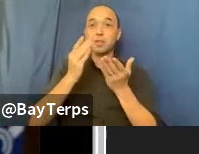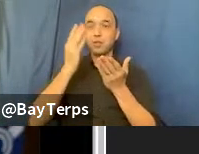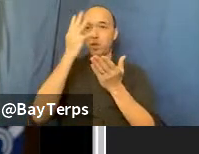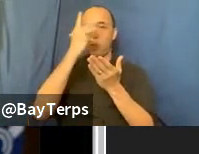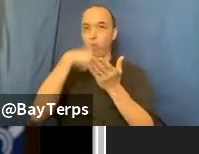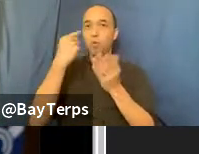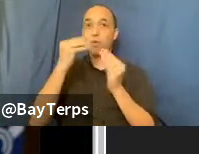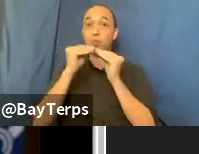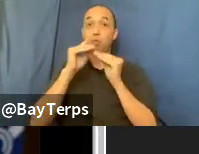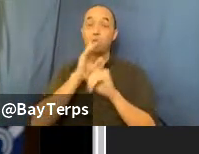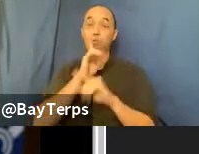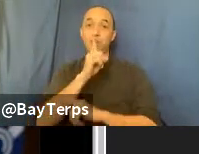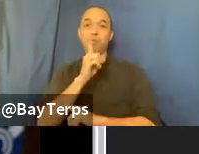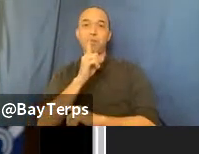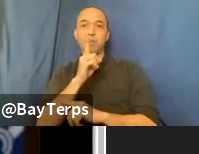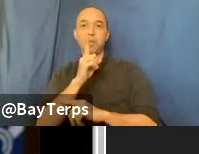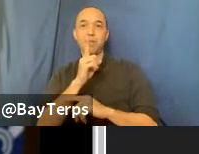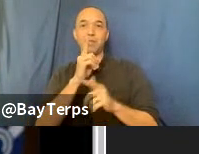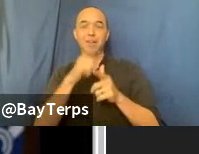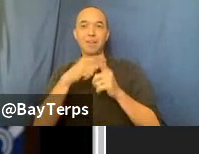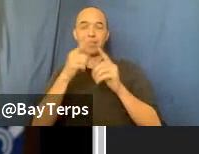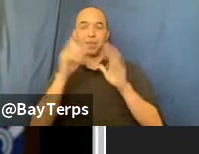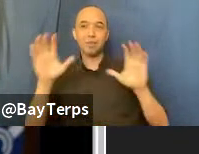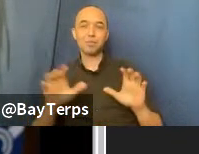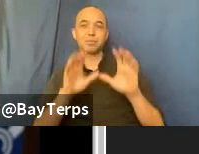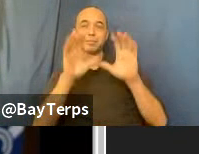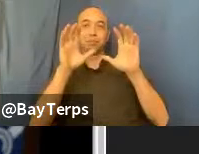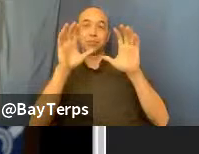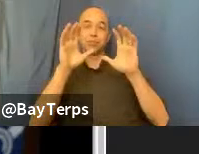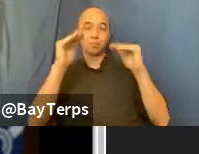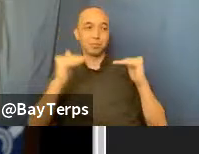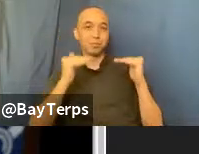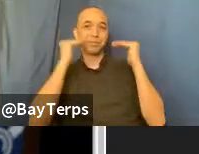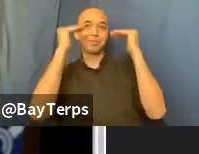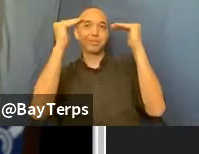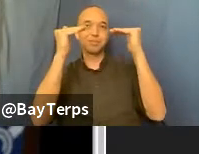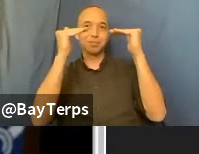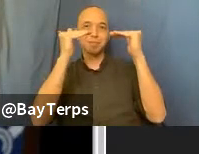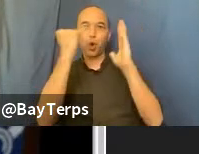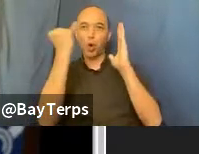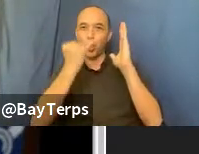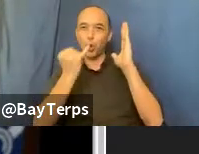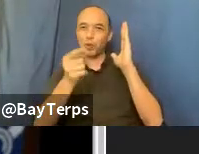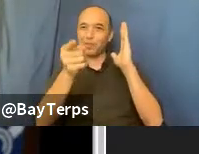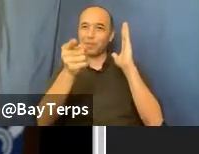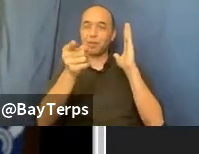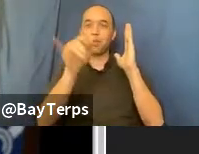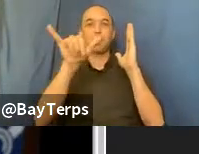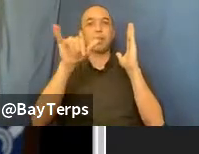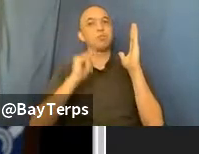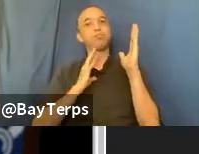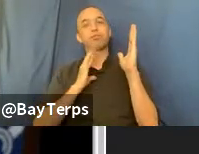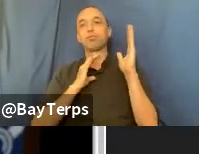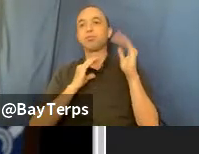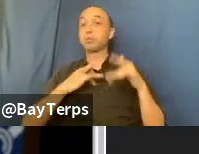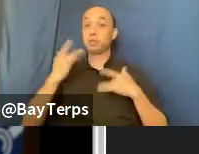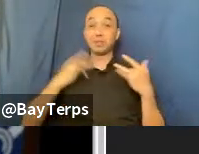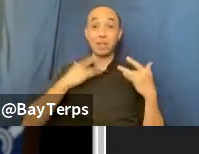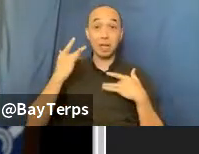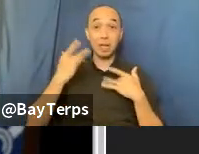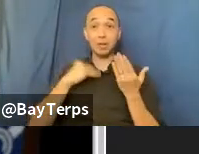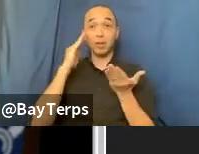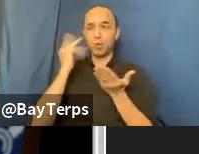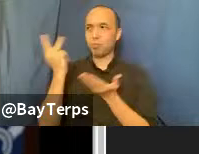even elevating it to creating works of art. And this is something that got us really excited because we're artists, so